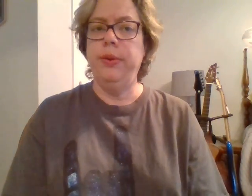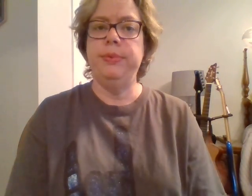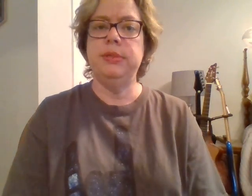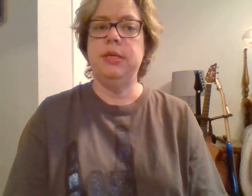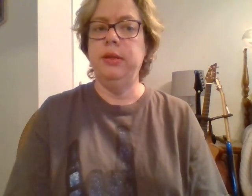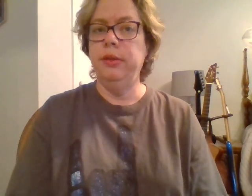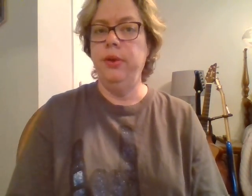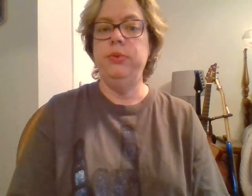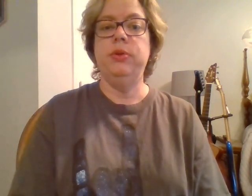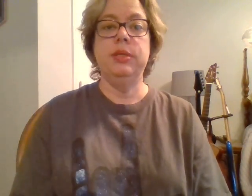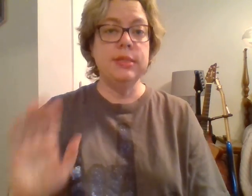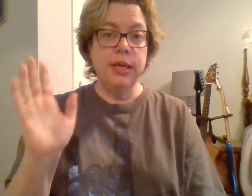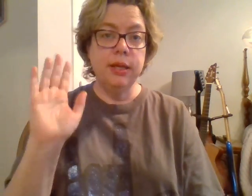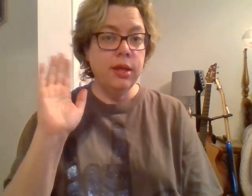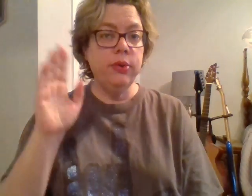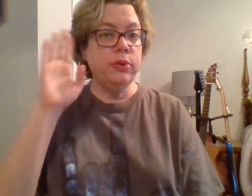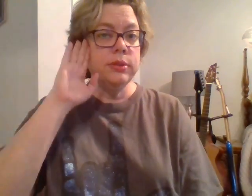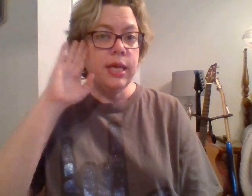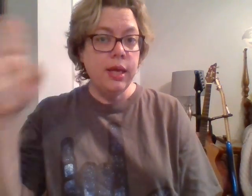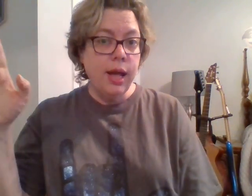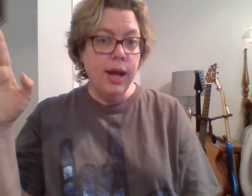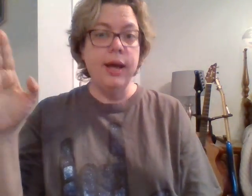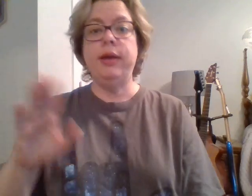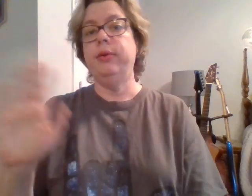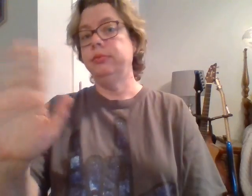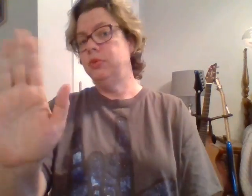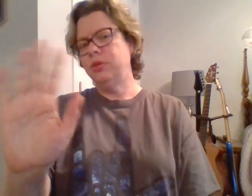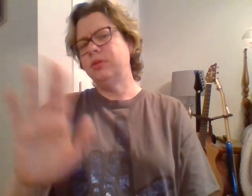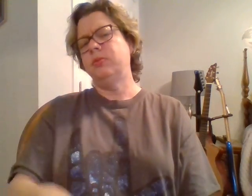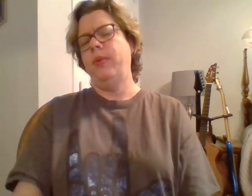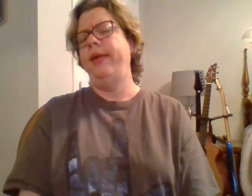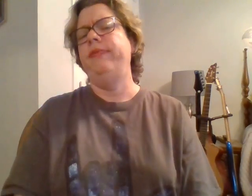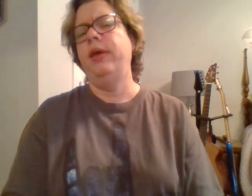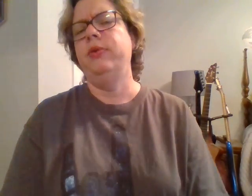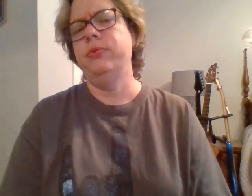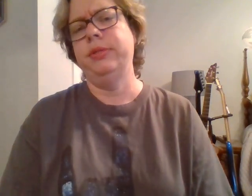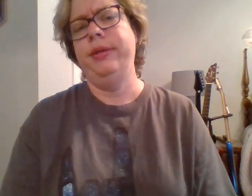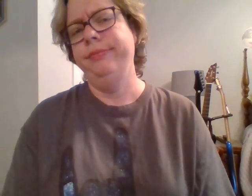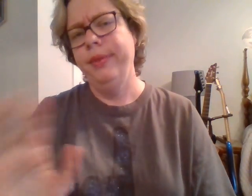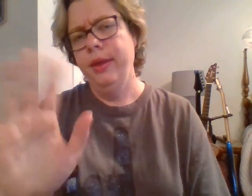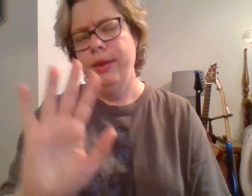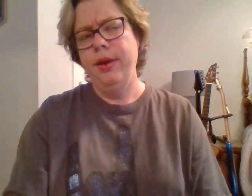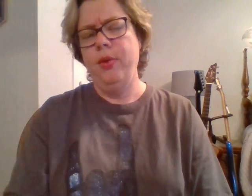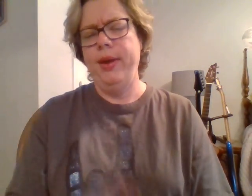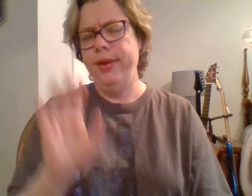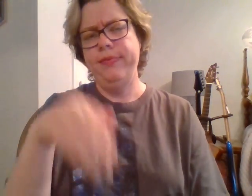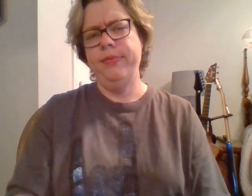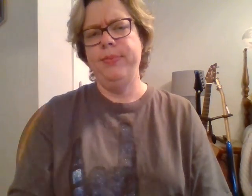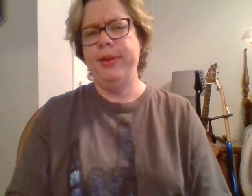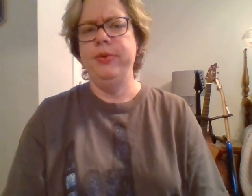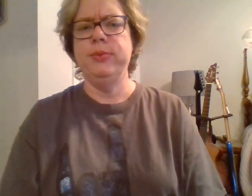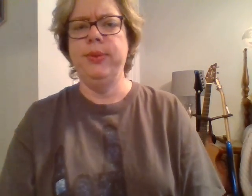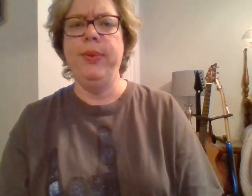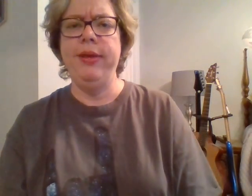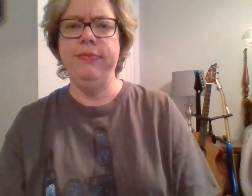and say hello, you could say hello, you can say hi, or you can just wave. They understand. A wave, everybody knows what a wave is,